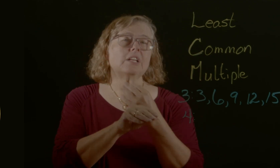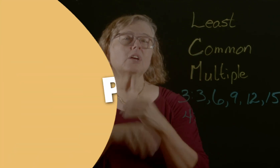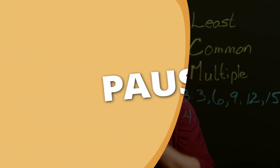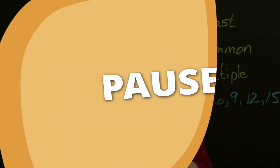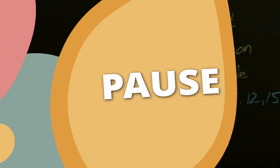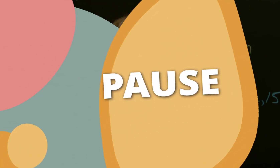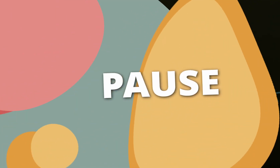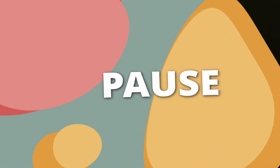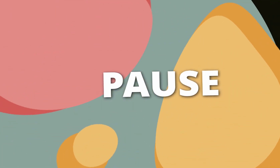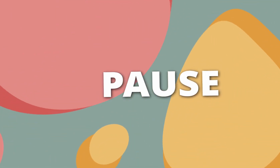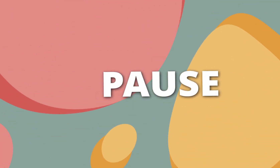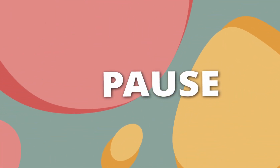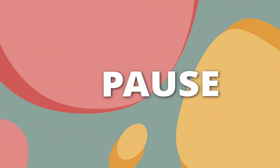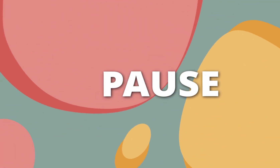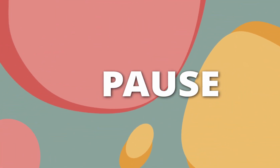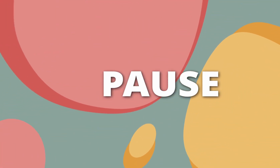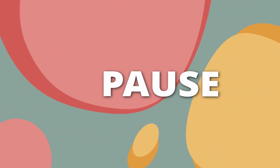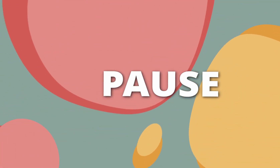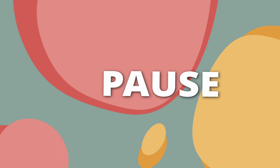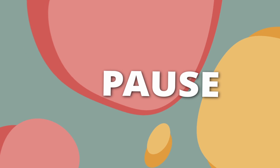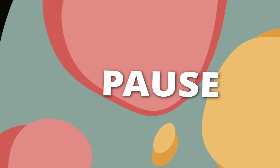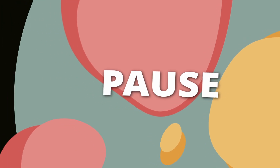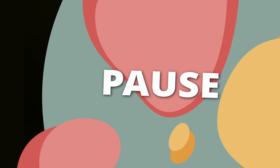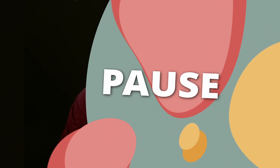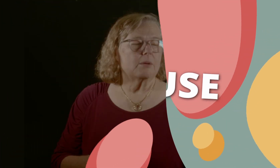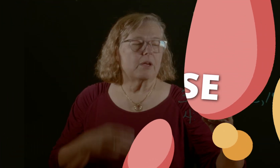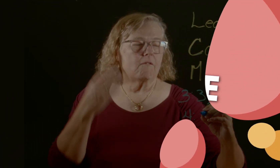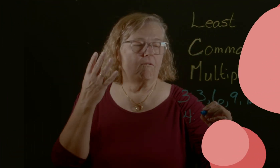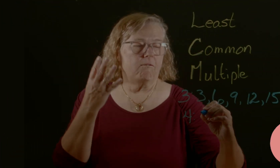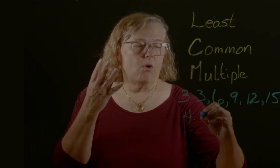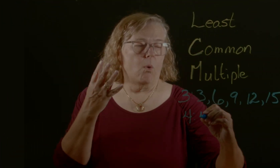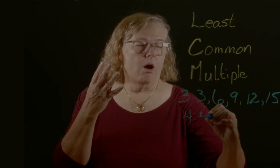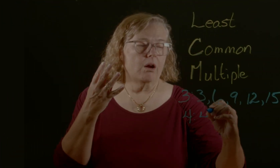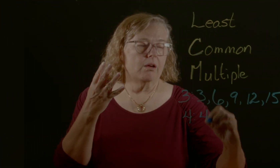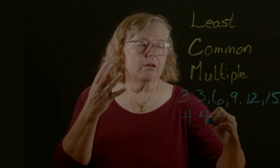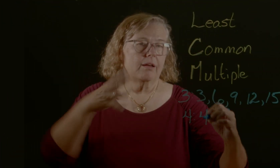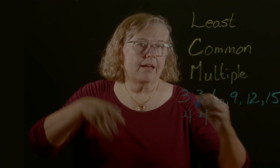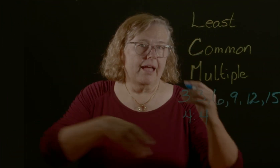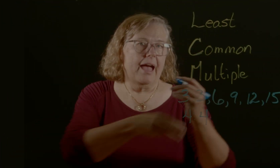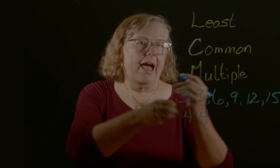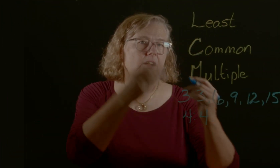Hang on, pause the video so you have time to do it. All right, welcome back. We're going to write 4, add